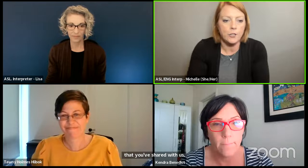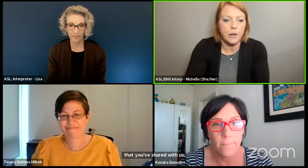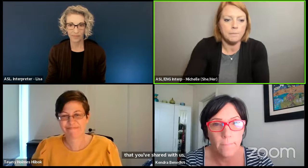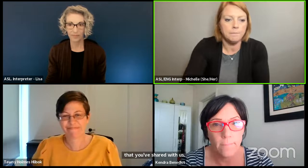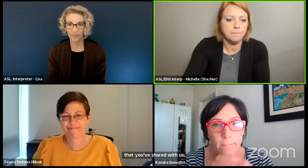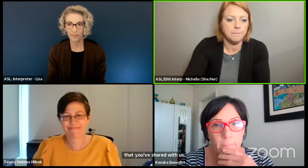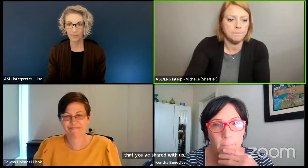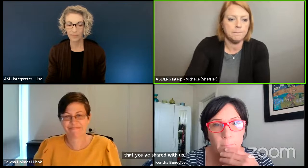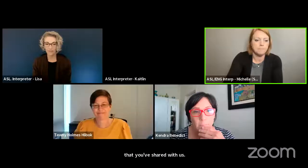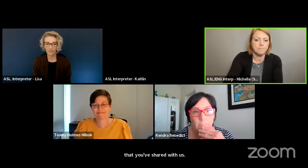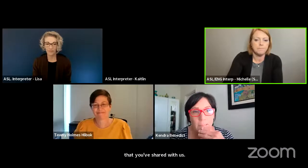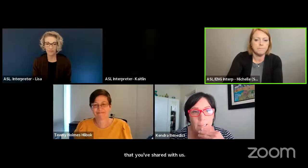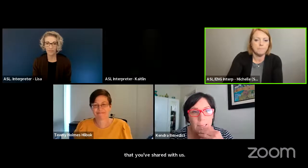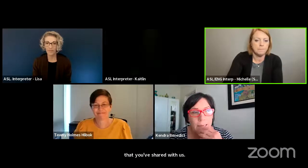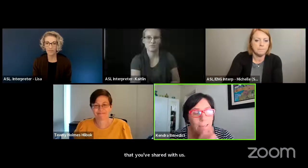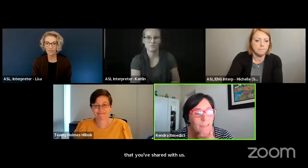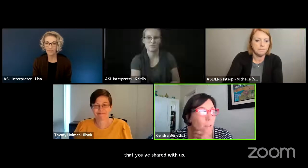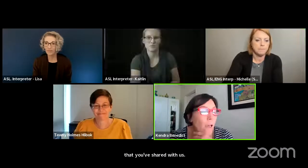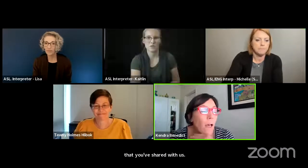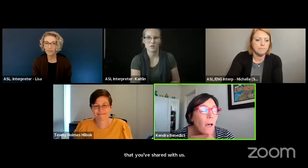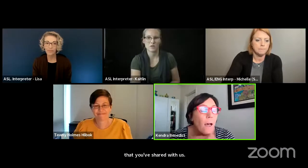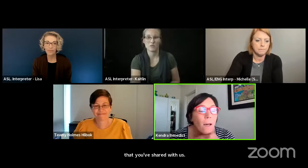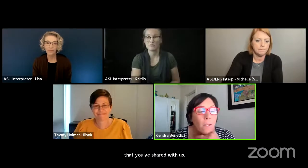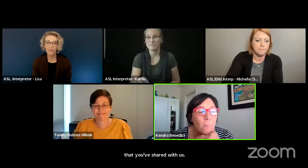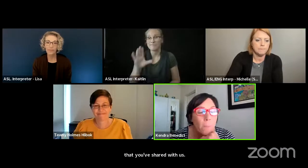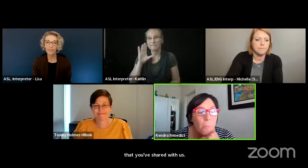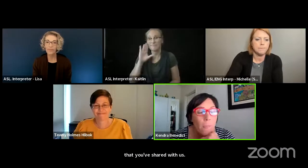Great, Kendra. Hi.